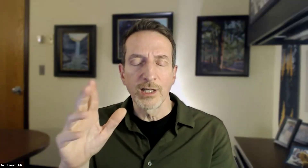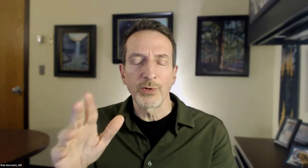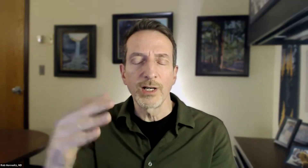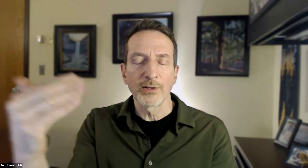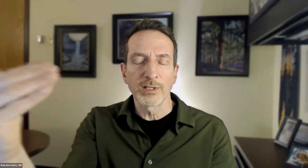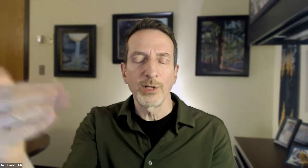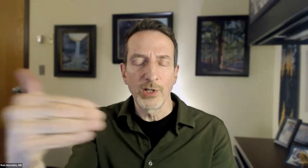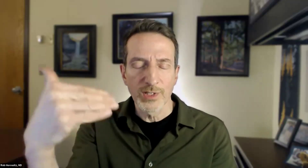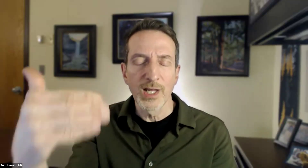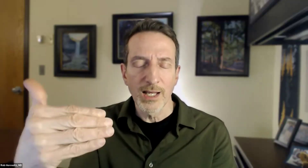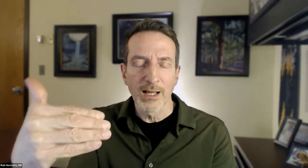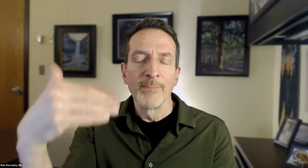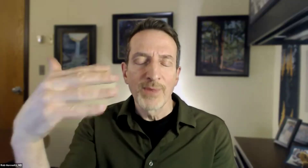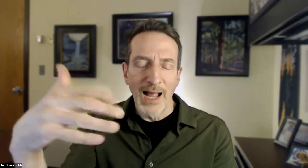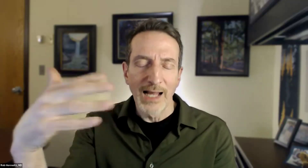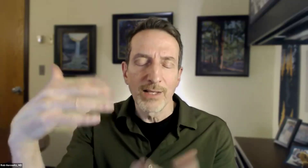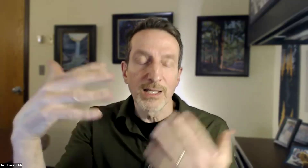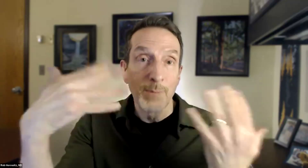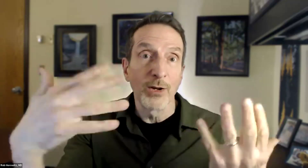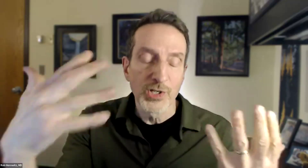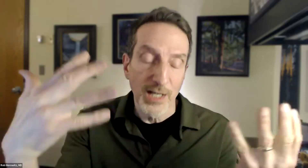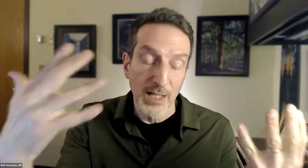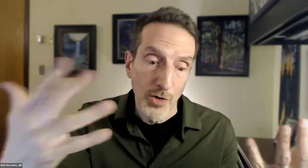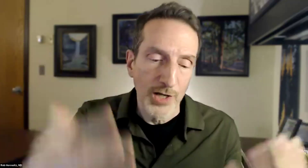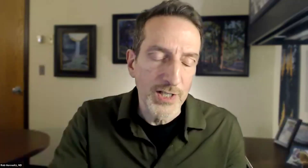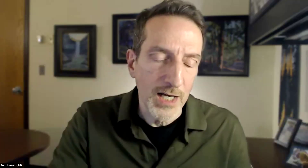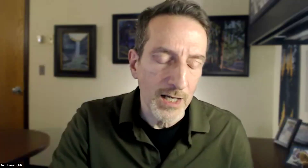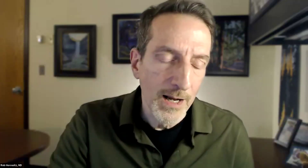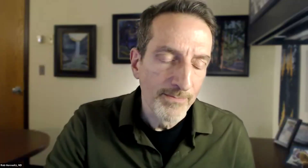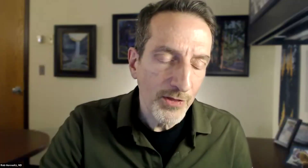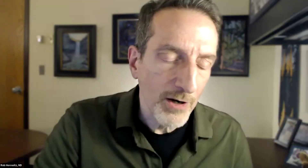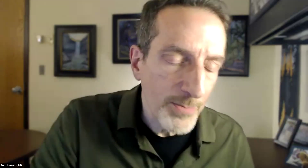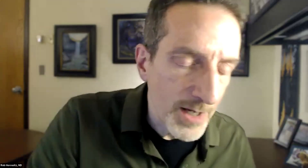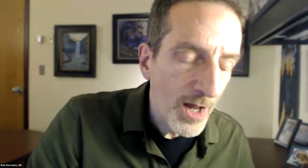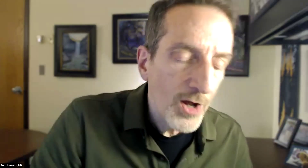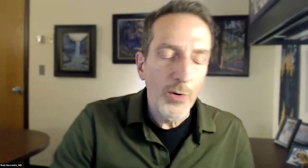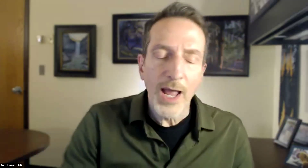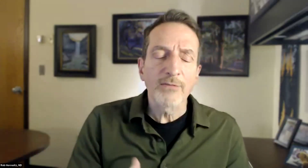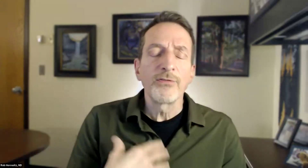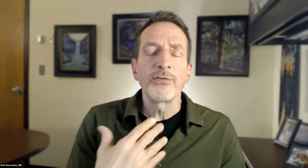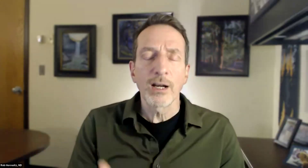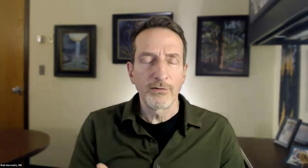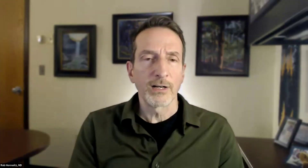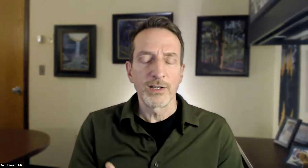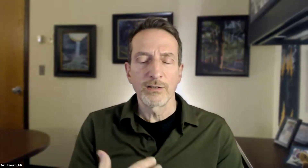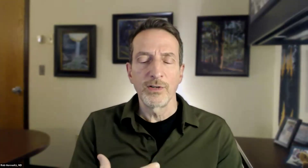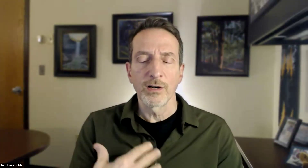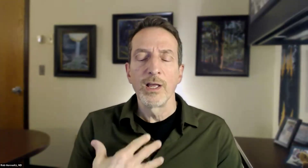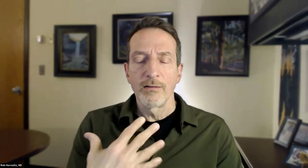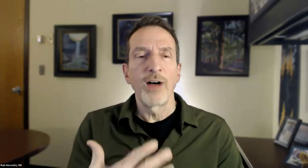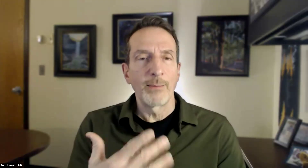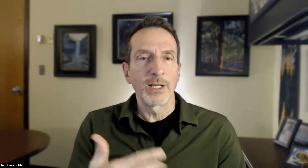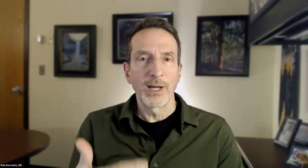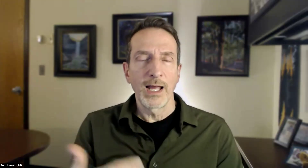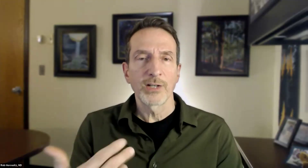of 63 now, somebody who was getting highly immunogenic, nauseating therapy, who had a very, very